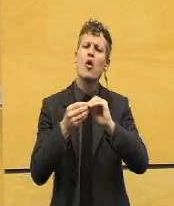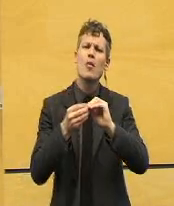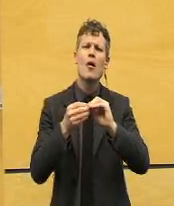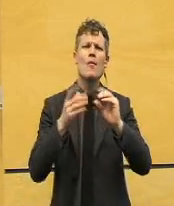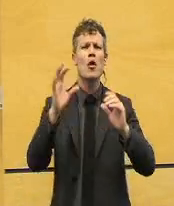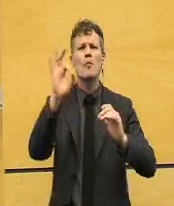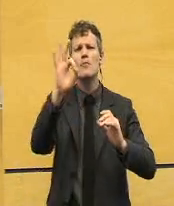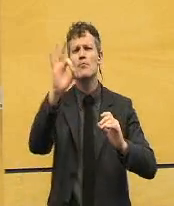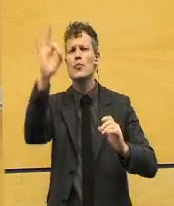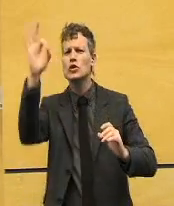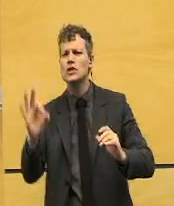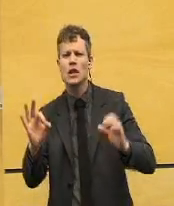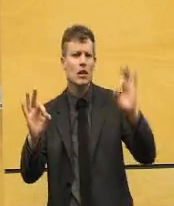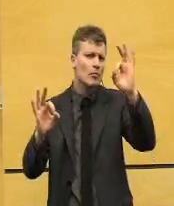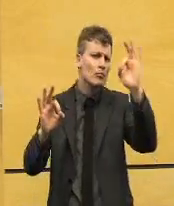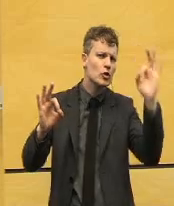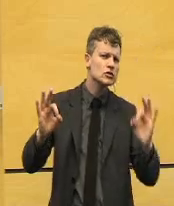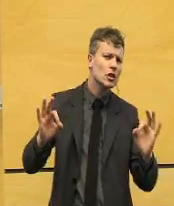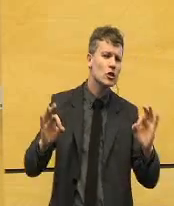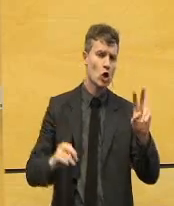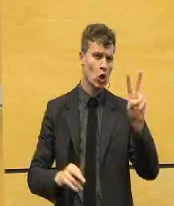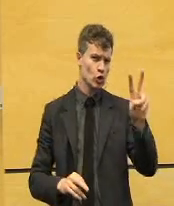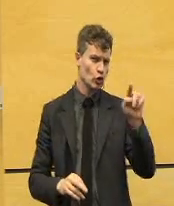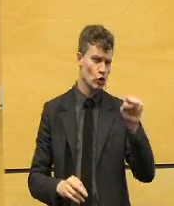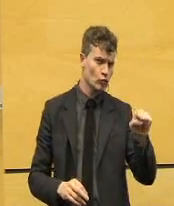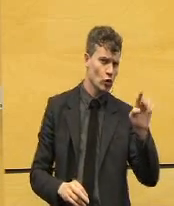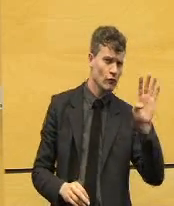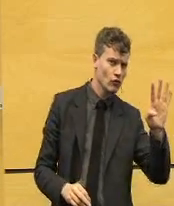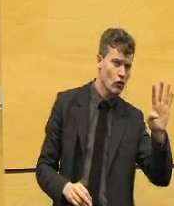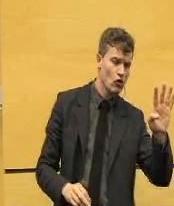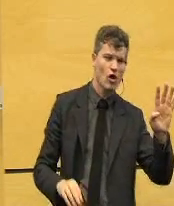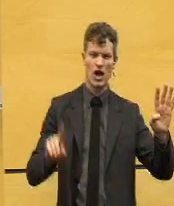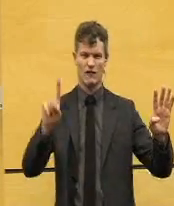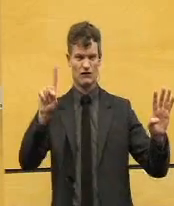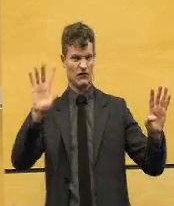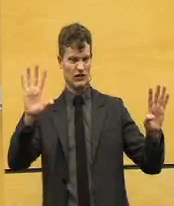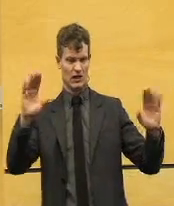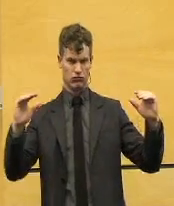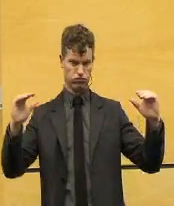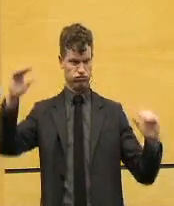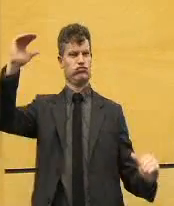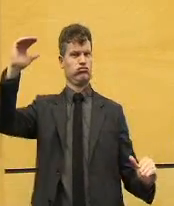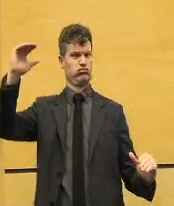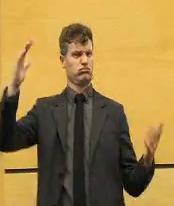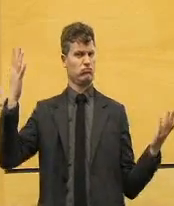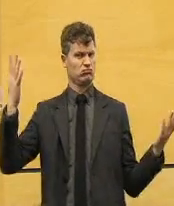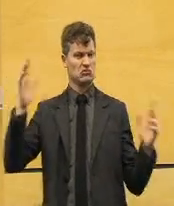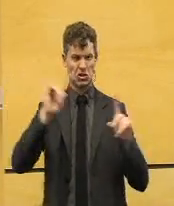the difference between 2.4% and the 15%